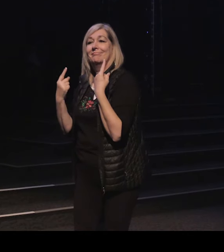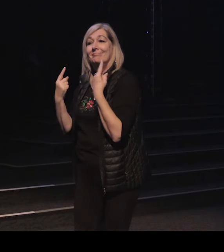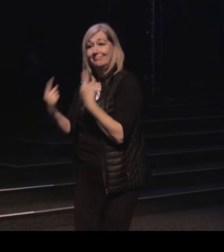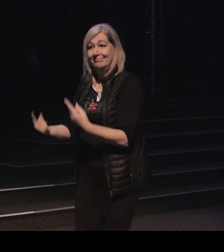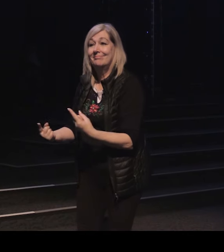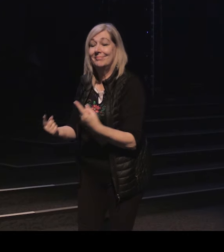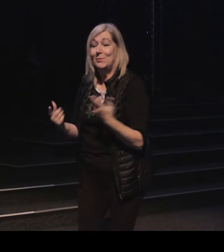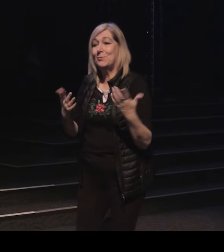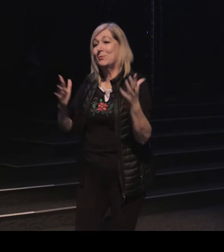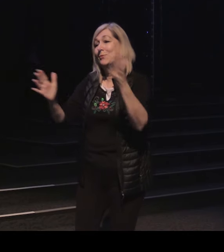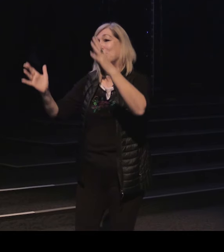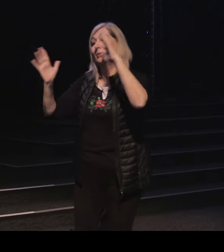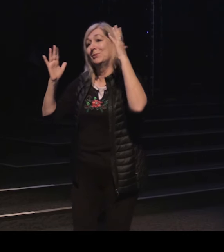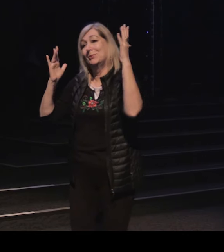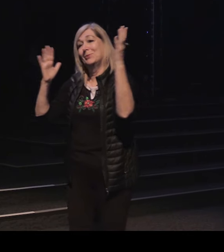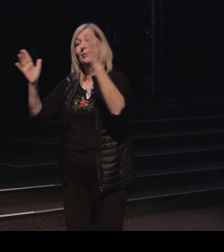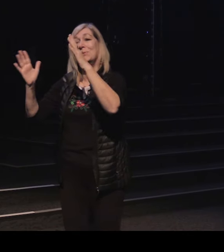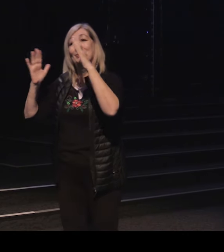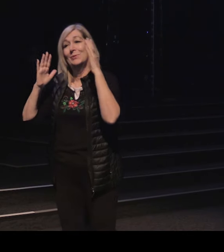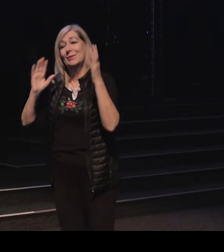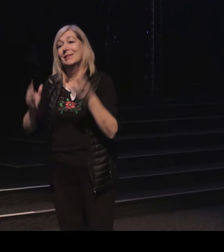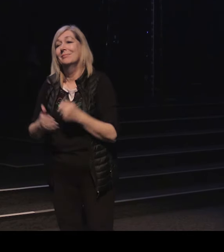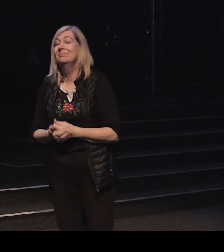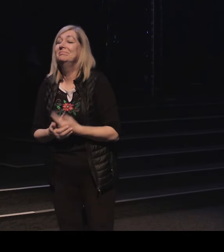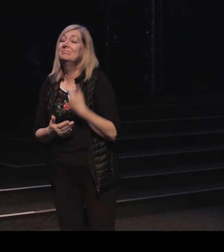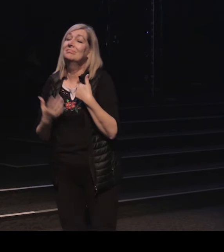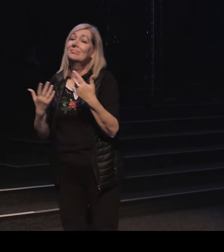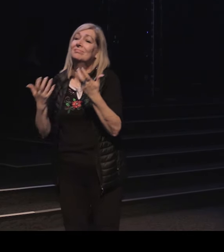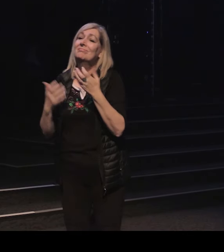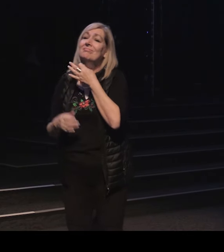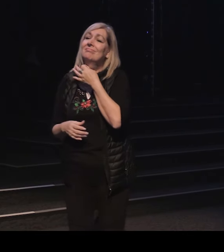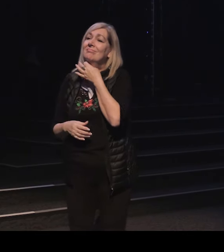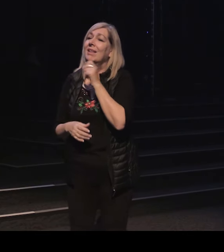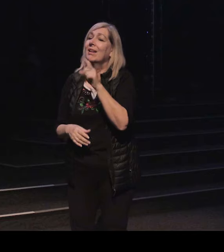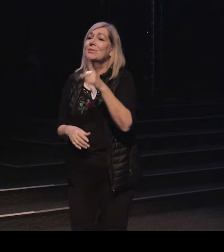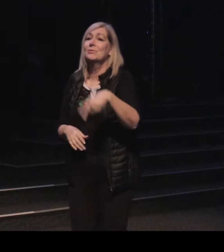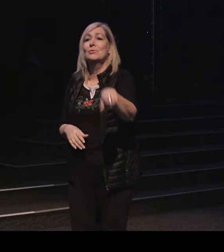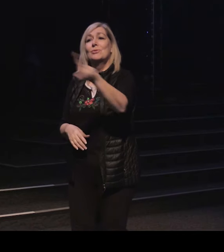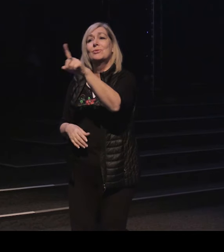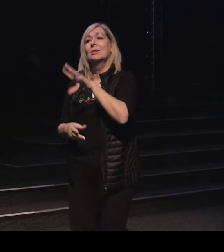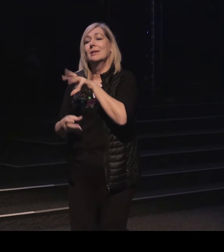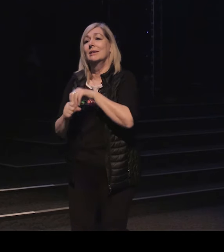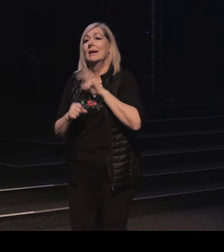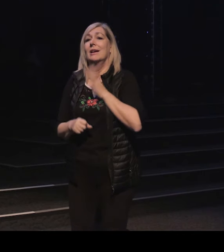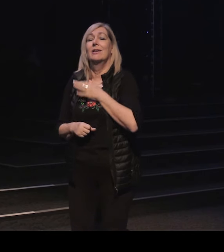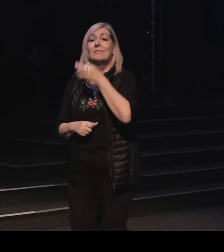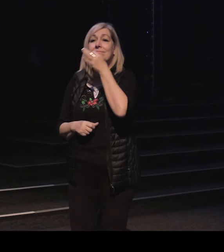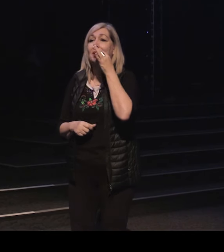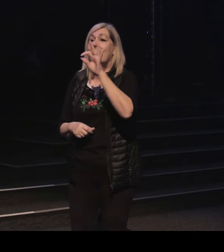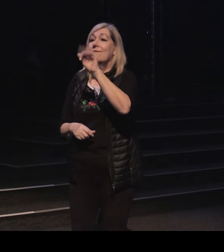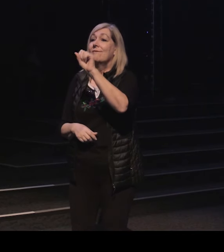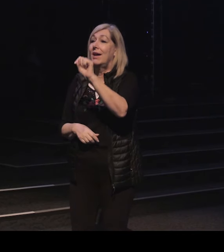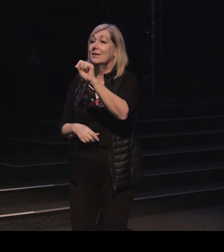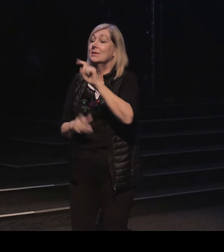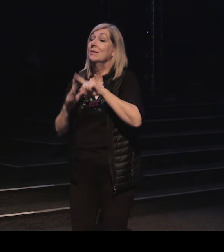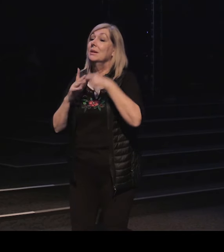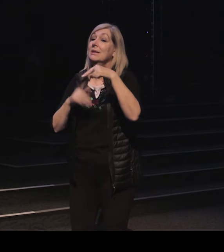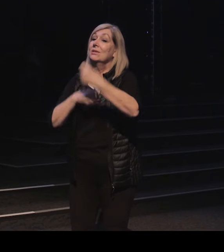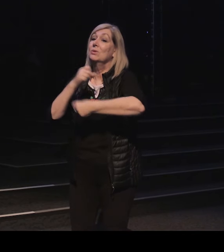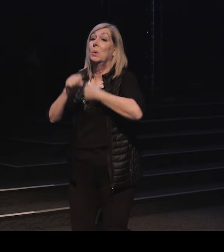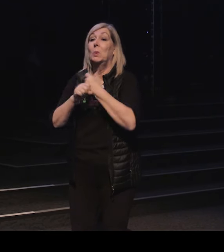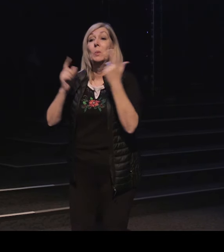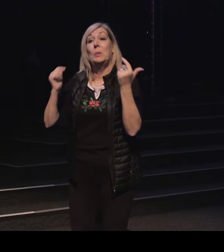to do. I want to ask you to join us in our fast. We'll begin this year,